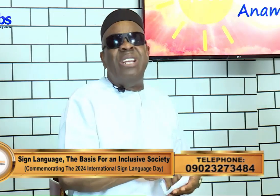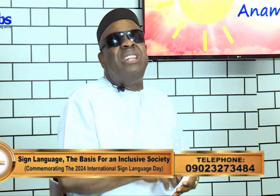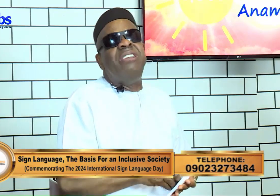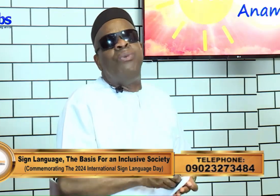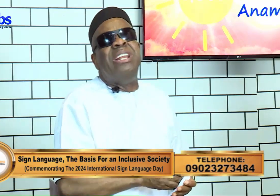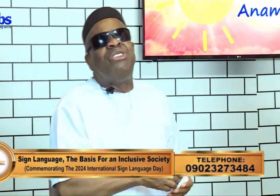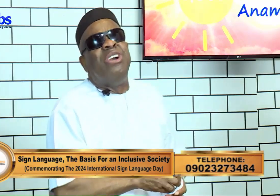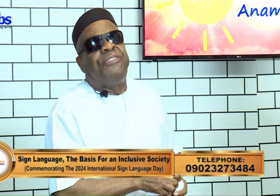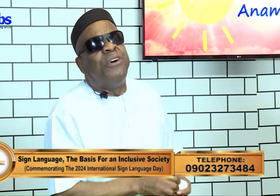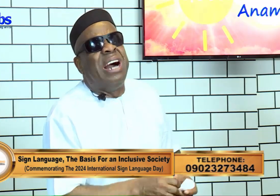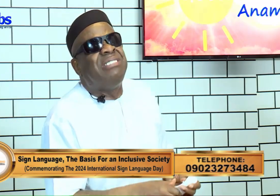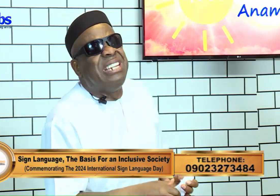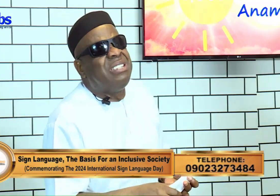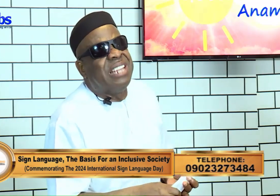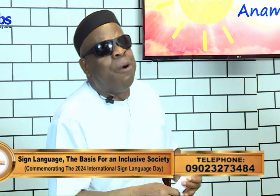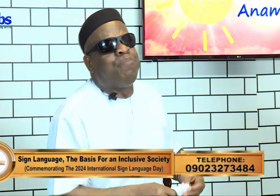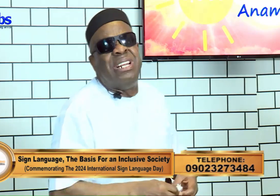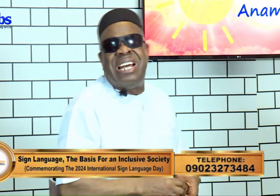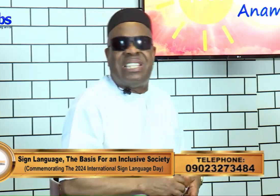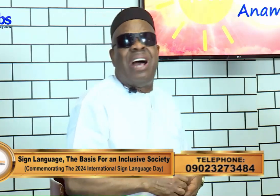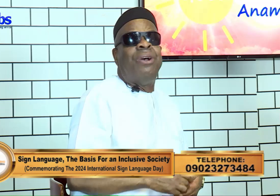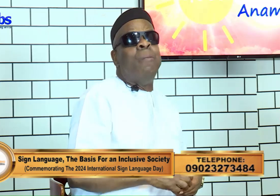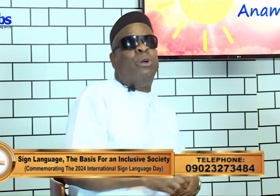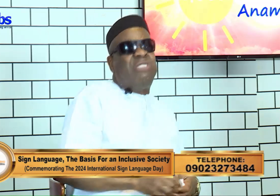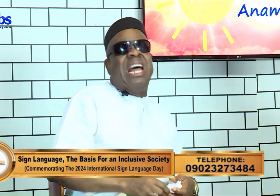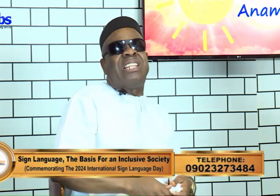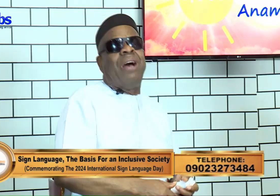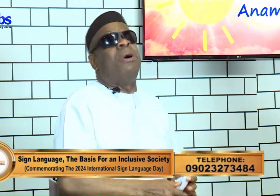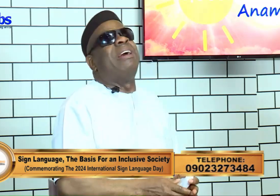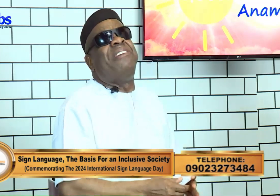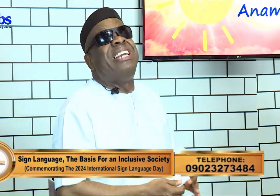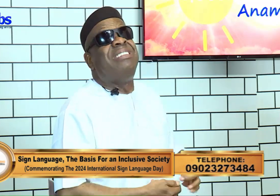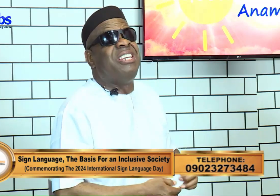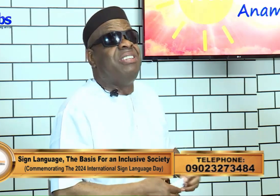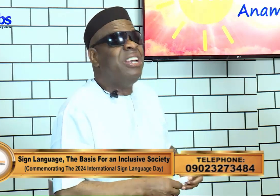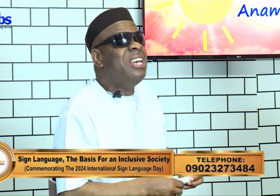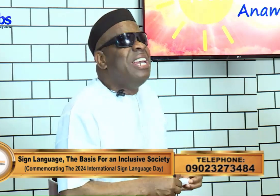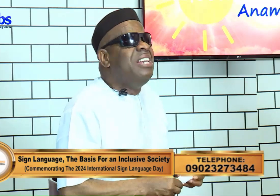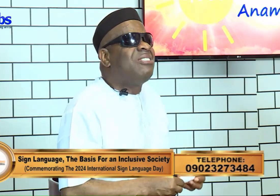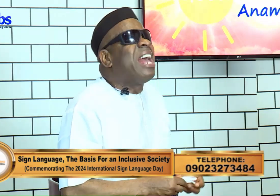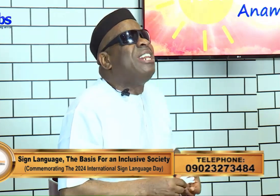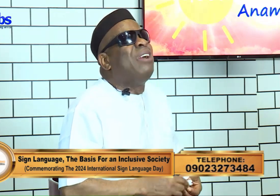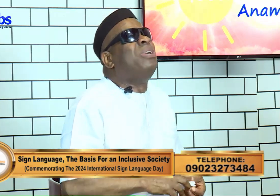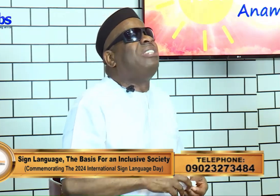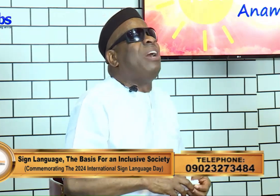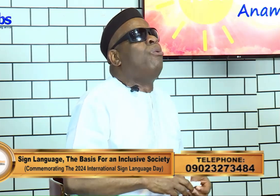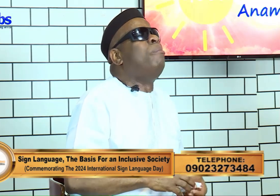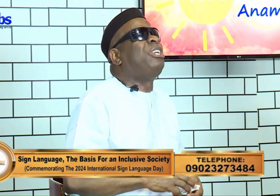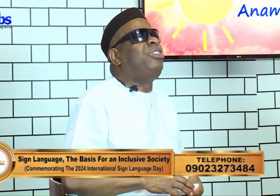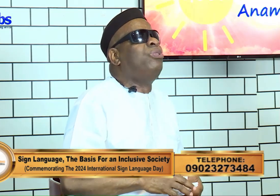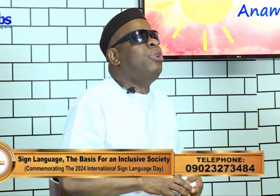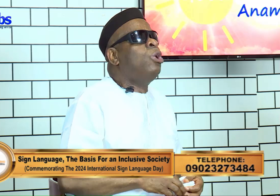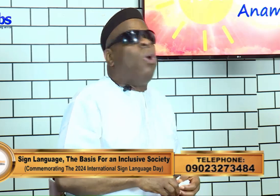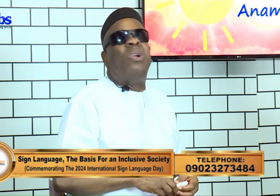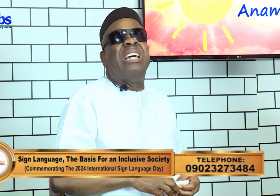what he needs when he's going for antenatal, prenatal, postnatal, whatever it is sign language that will